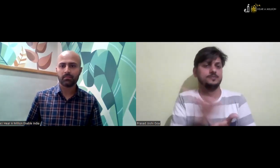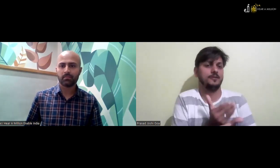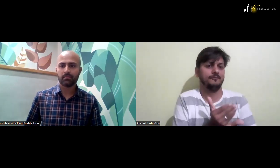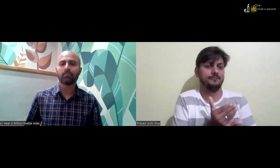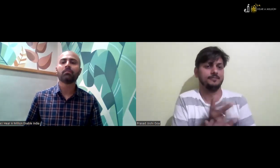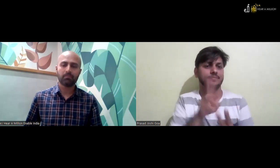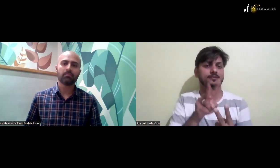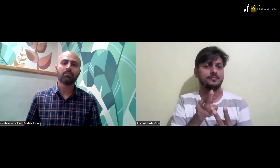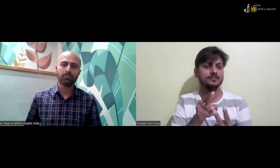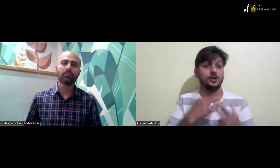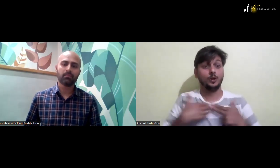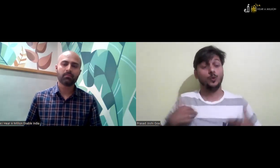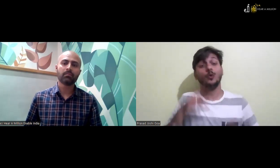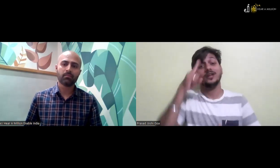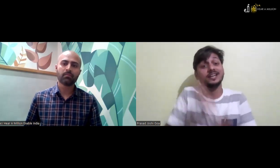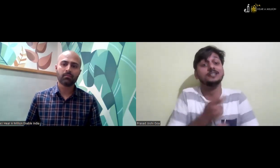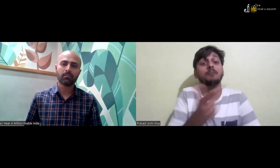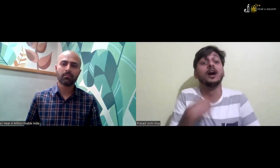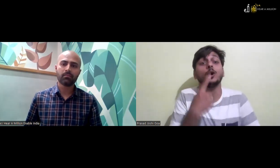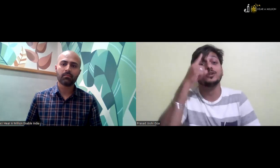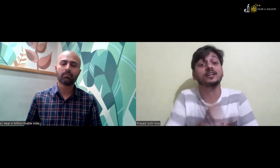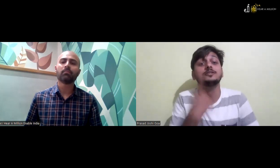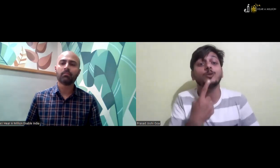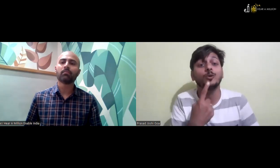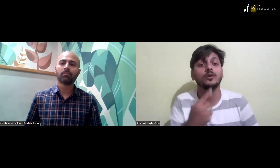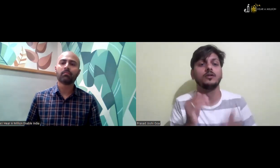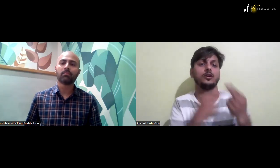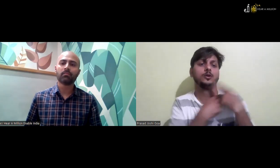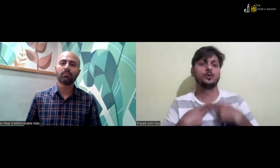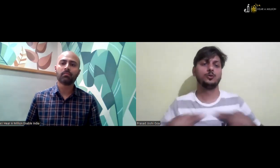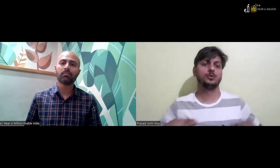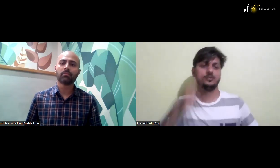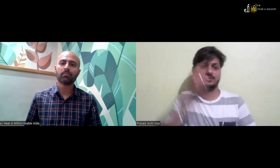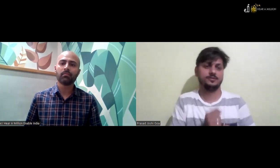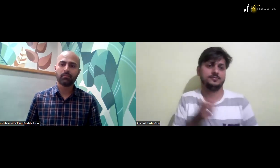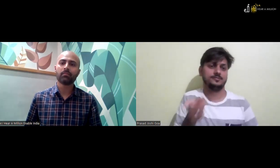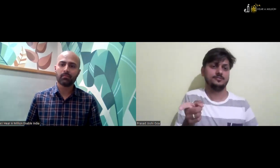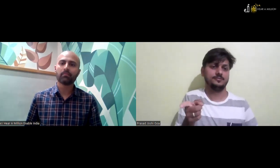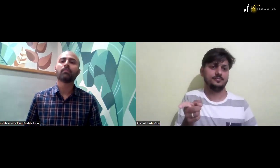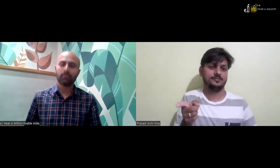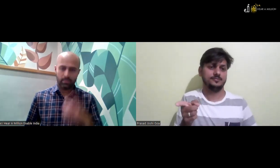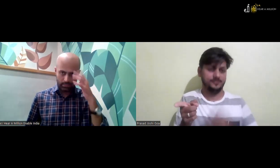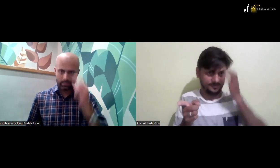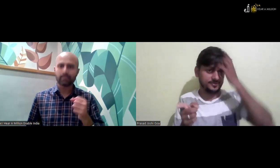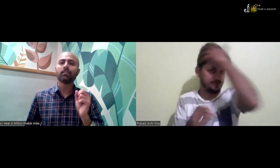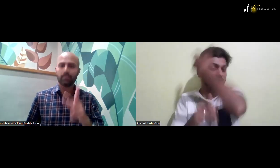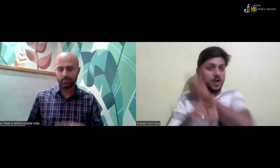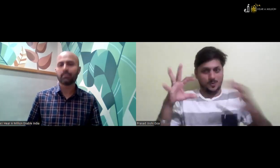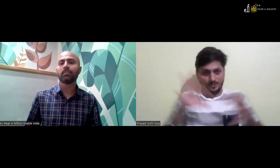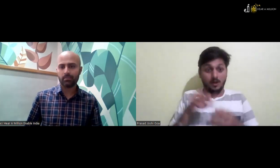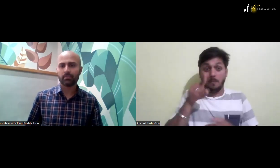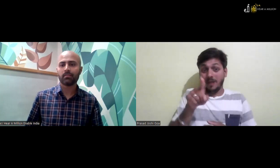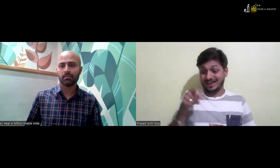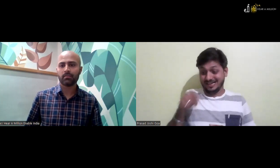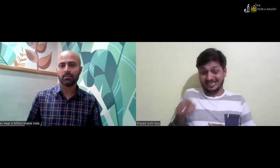the if I mean, if there would be any mistake, they have to decide who will pay, whether the a